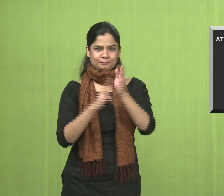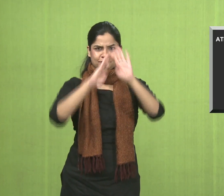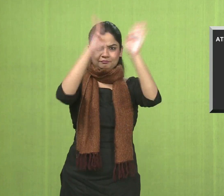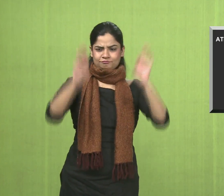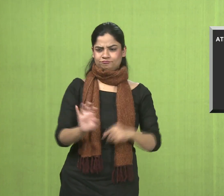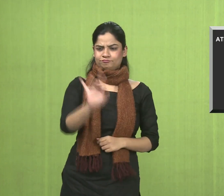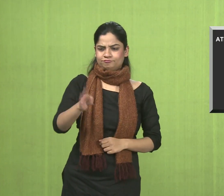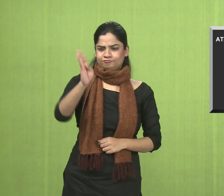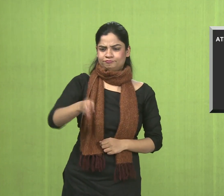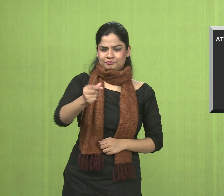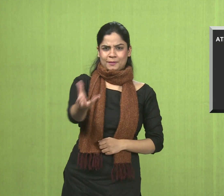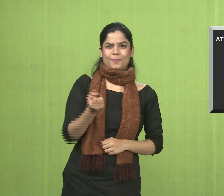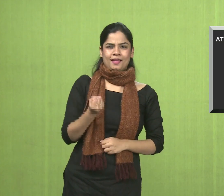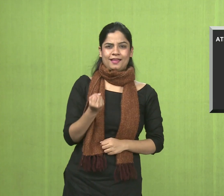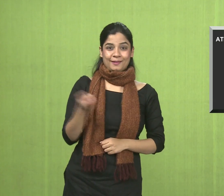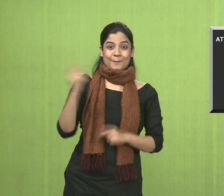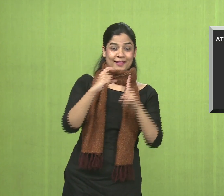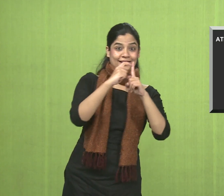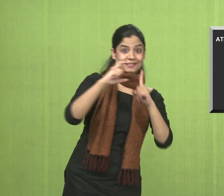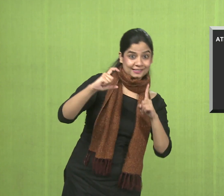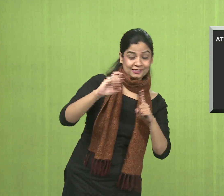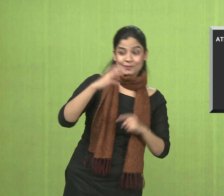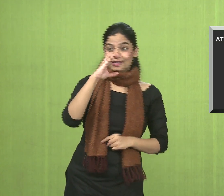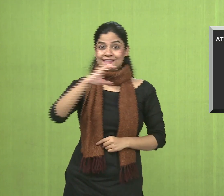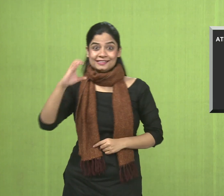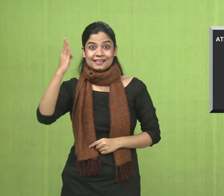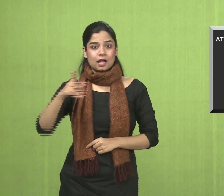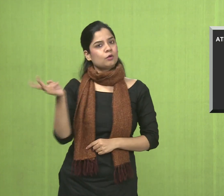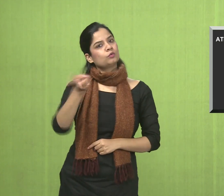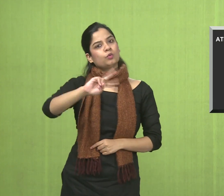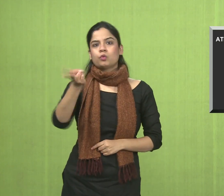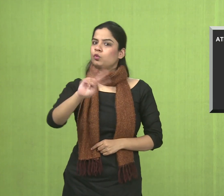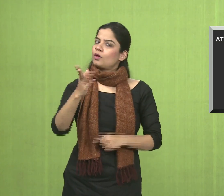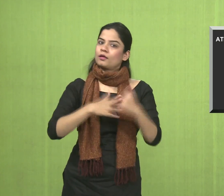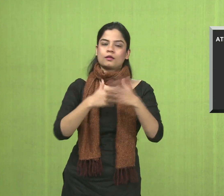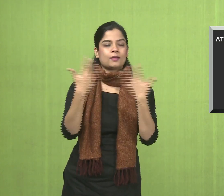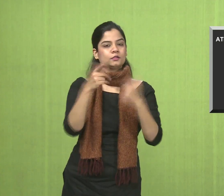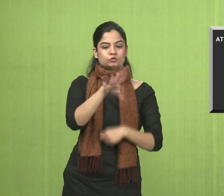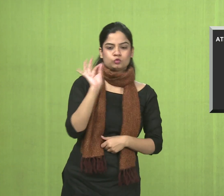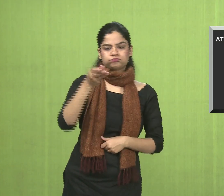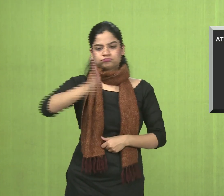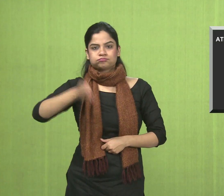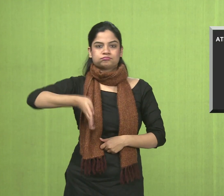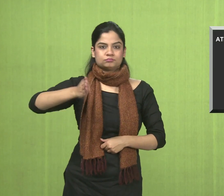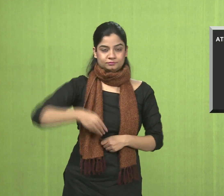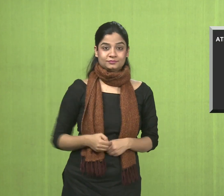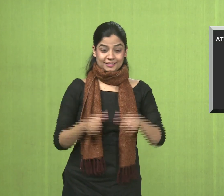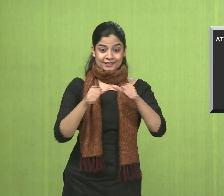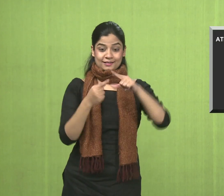ATM cards. ATM is a facility wherein you can get cash from anywhere and anytime using a credit card or a debit